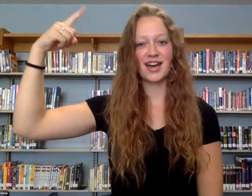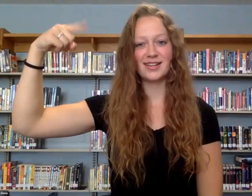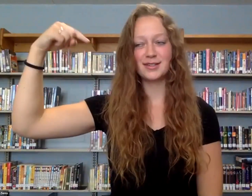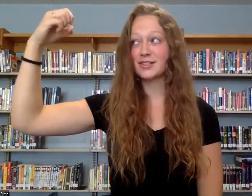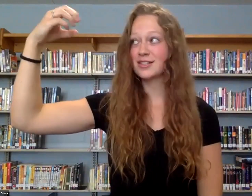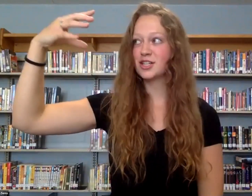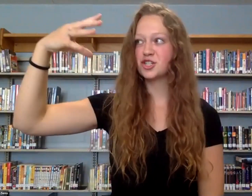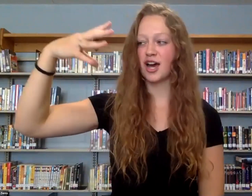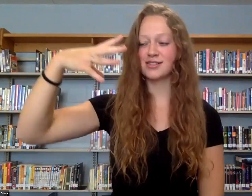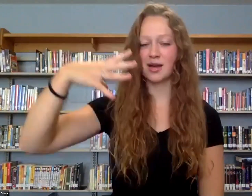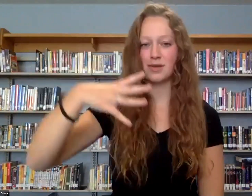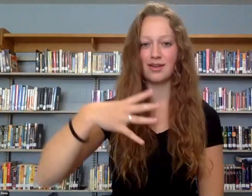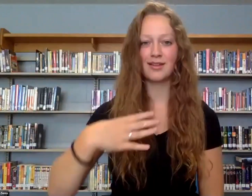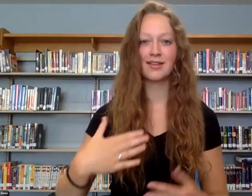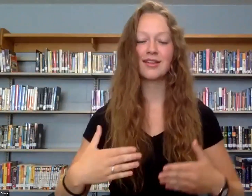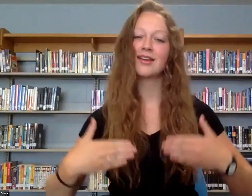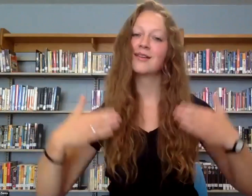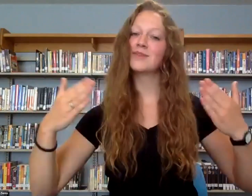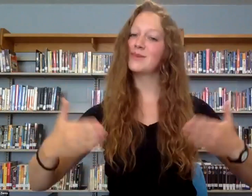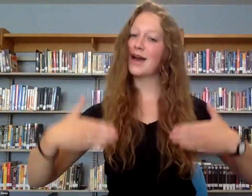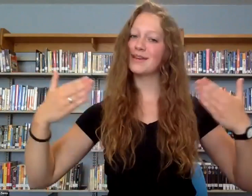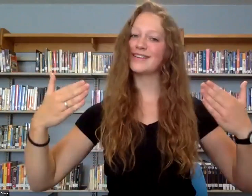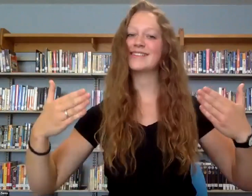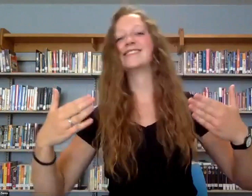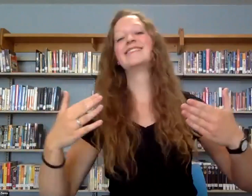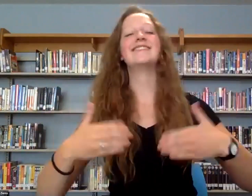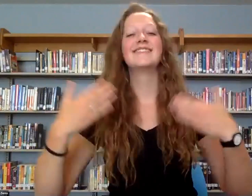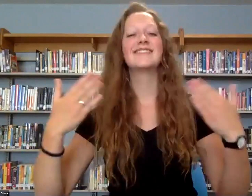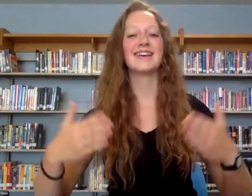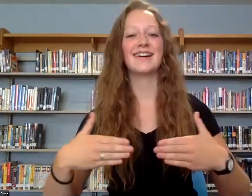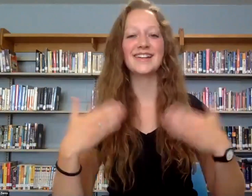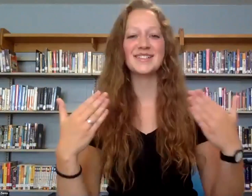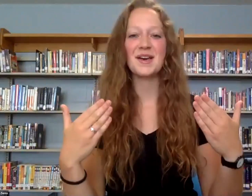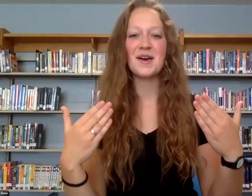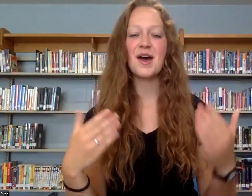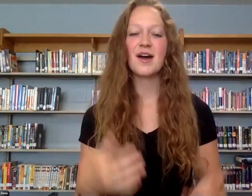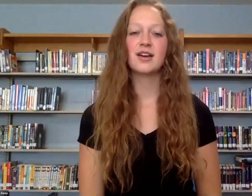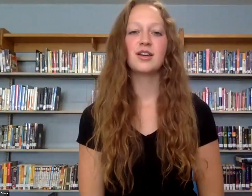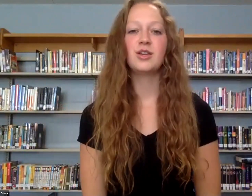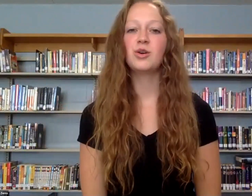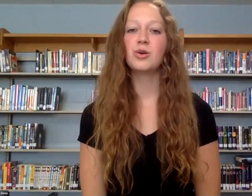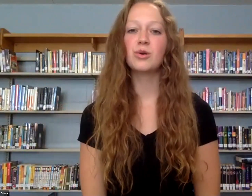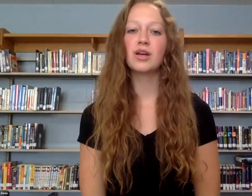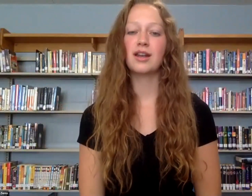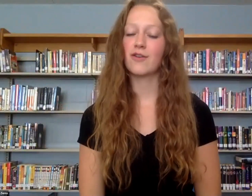Sunshine shines on me. Makes me happy. All right. You never